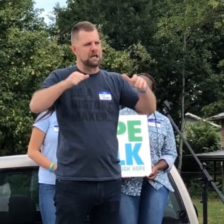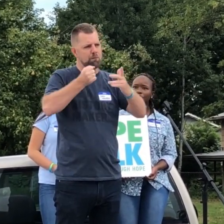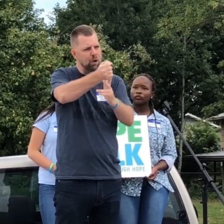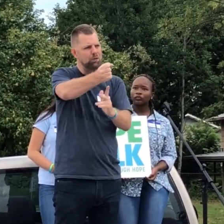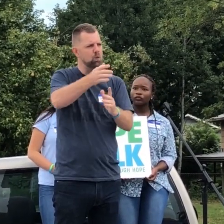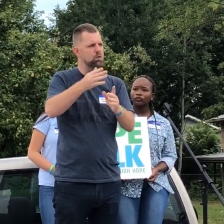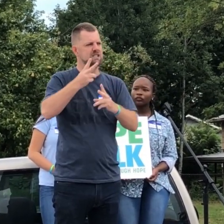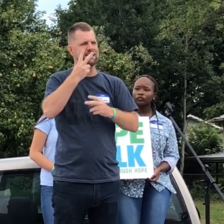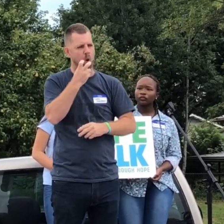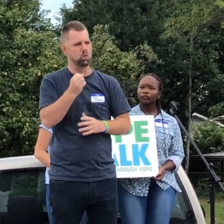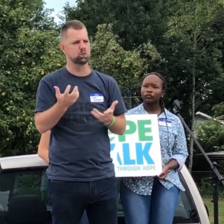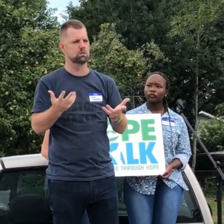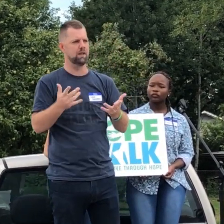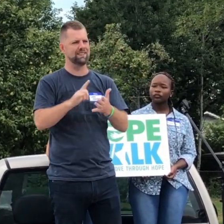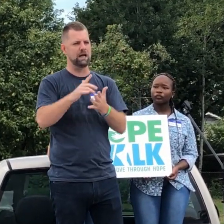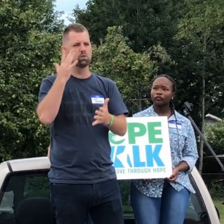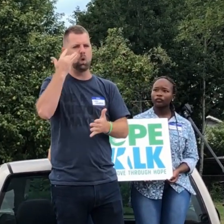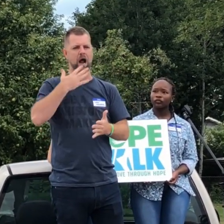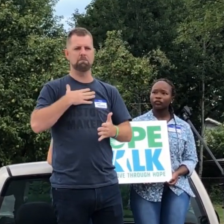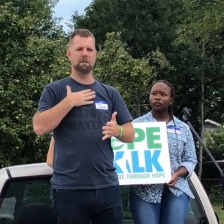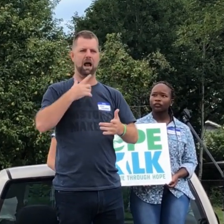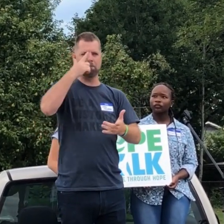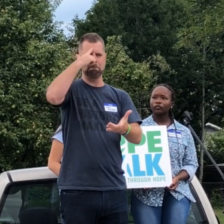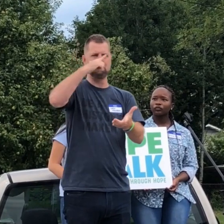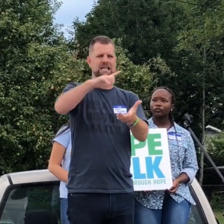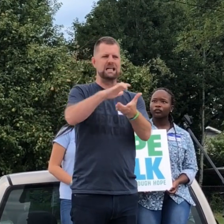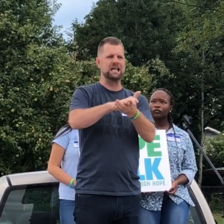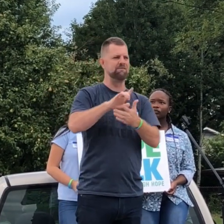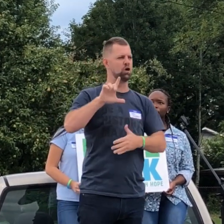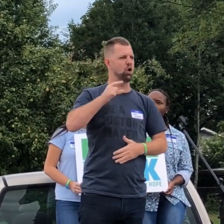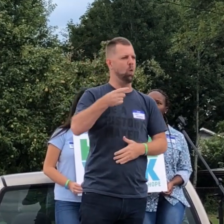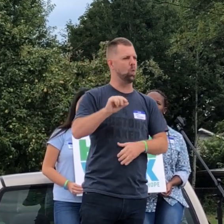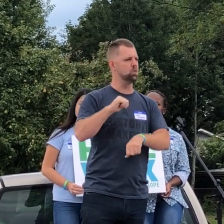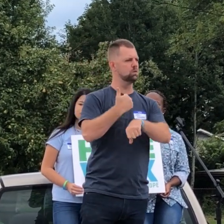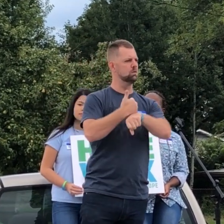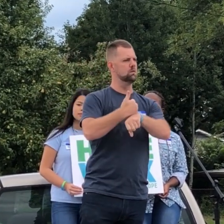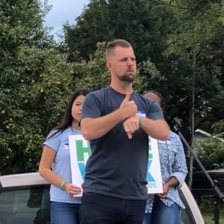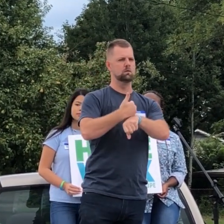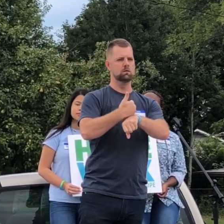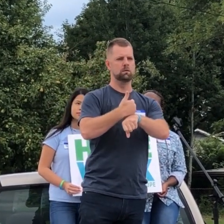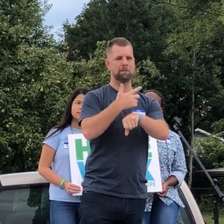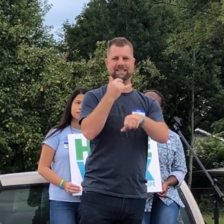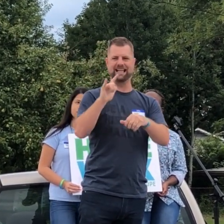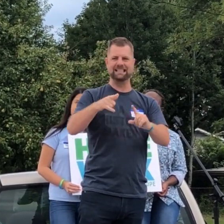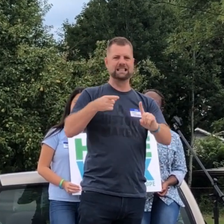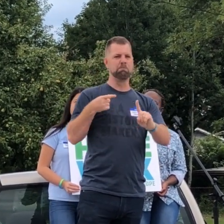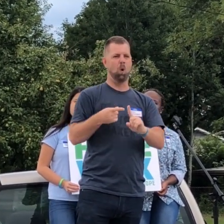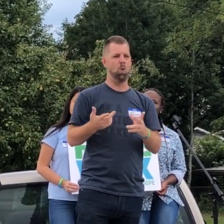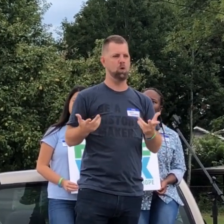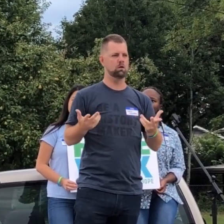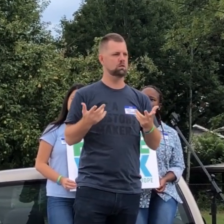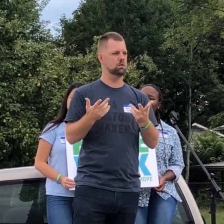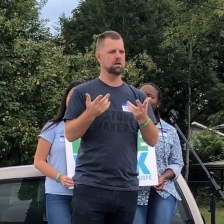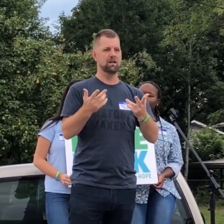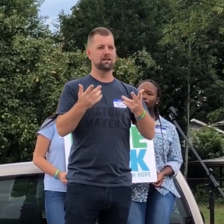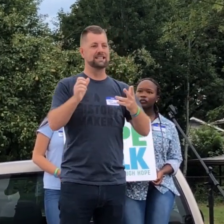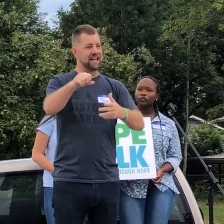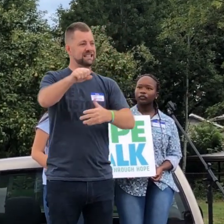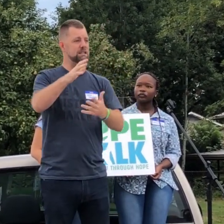that cause so much doubt. And that's why my logo is about believe,